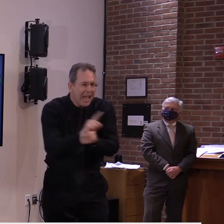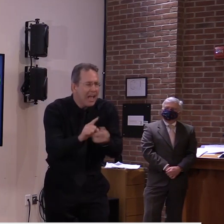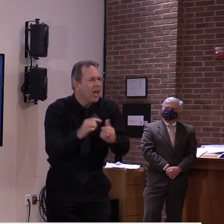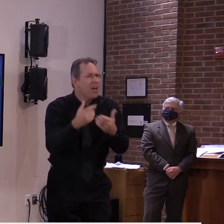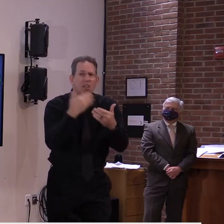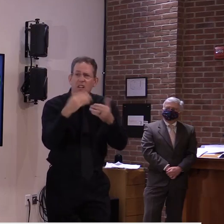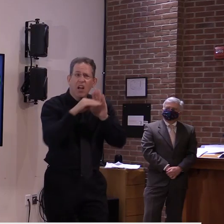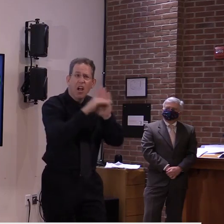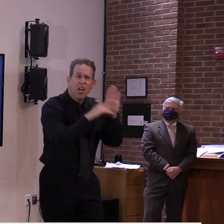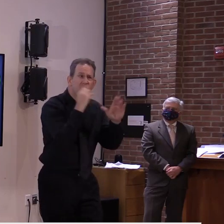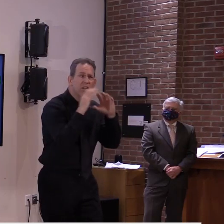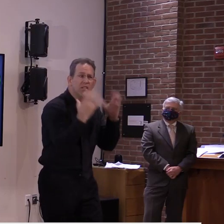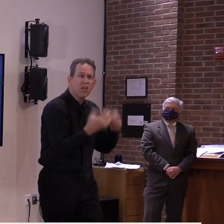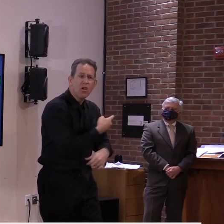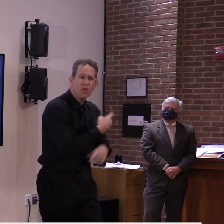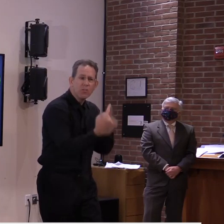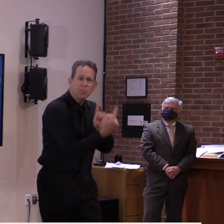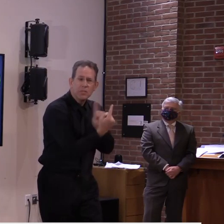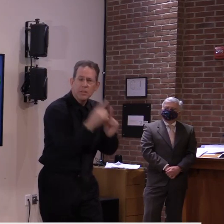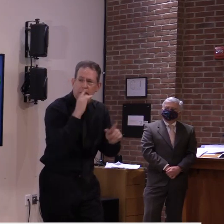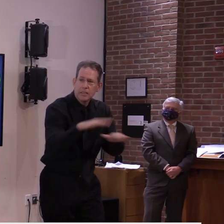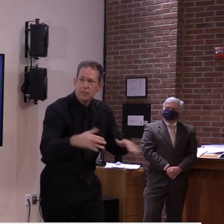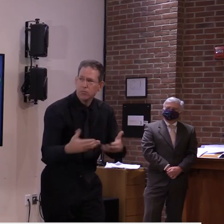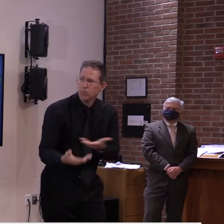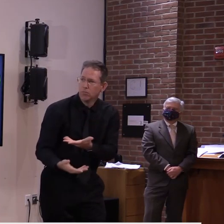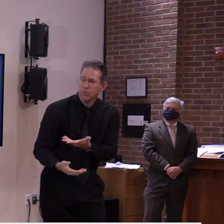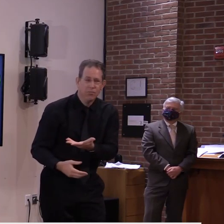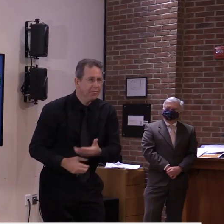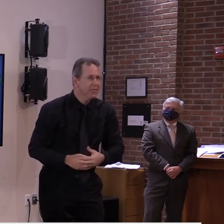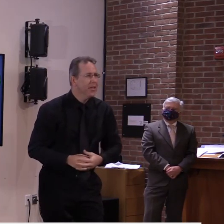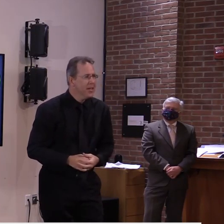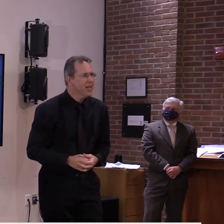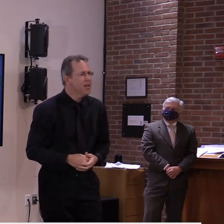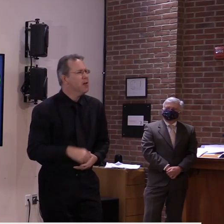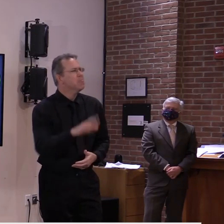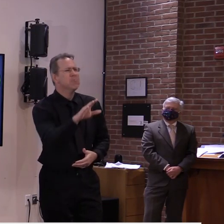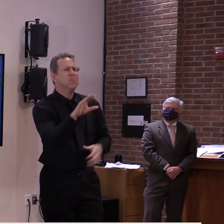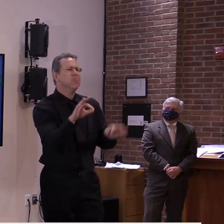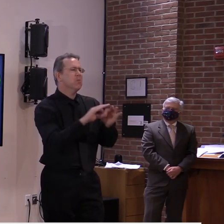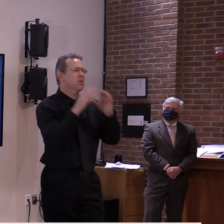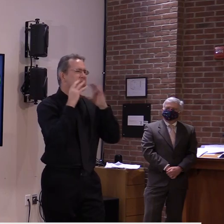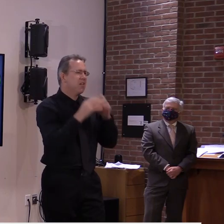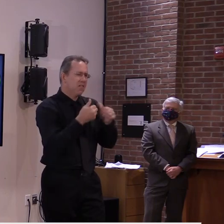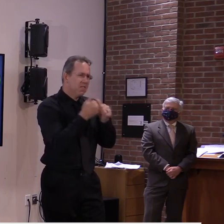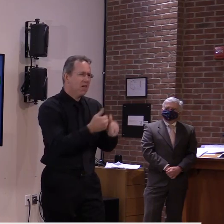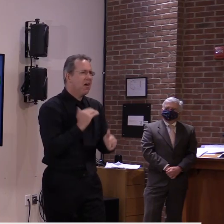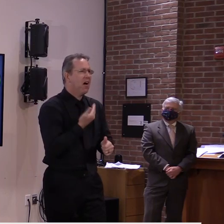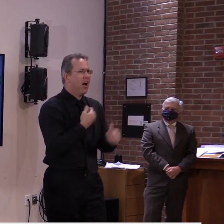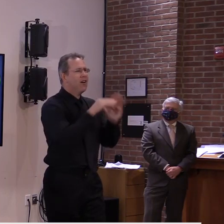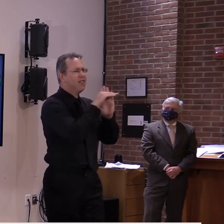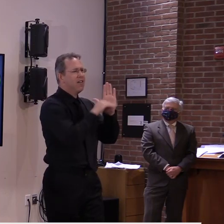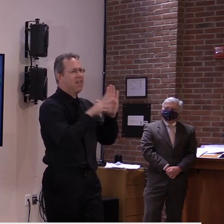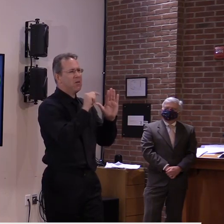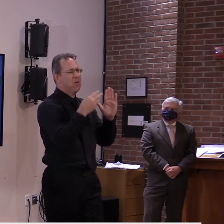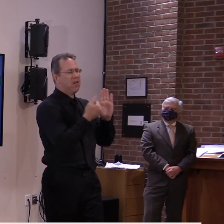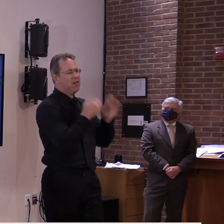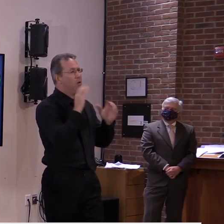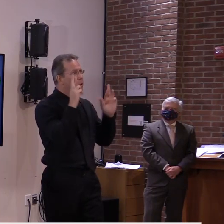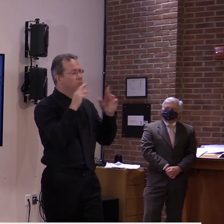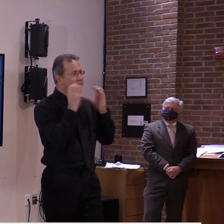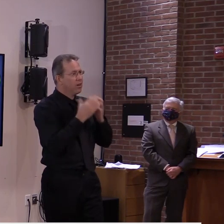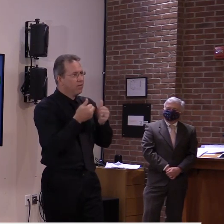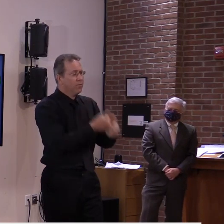just adhering to the guidance that we put into place would be effective, just making sure that everyone's safe and